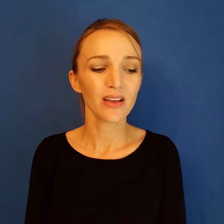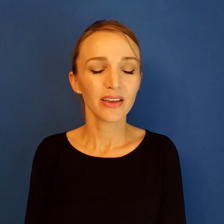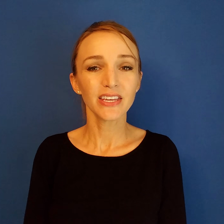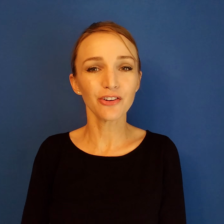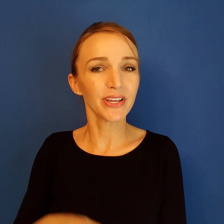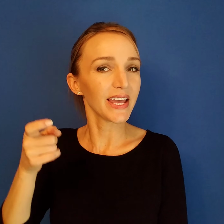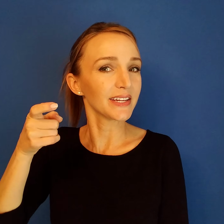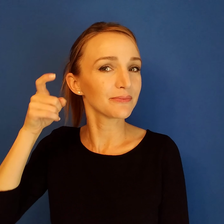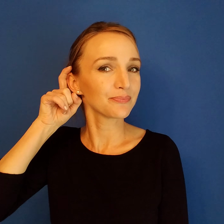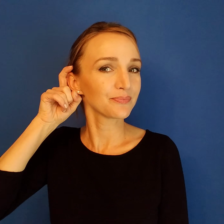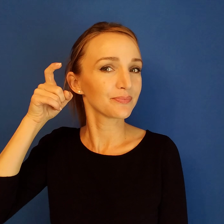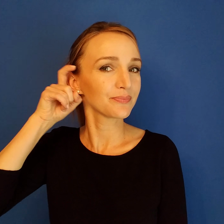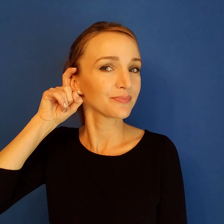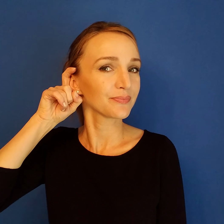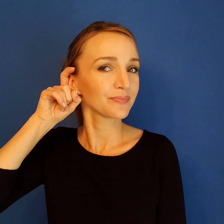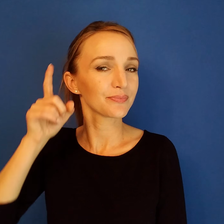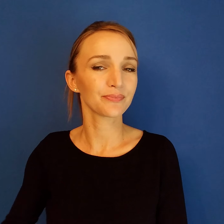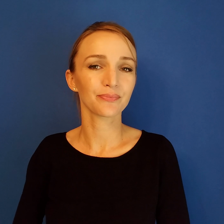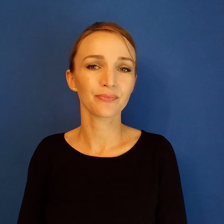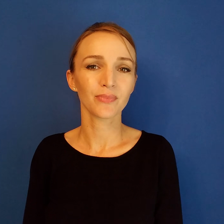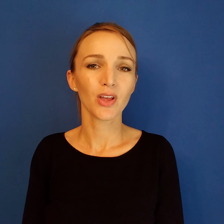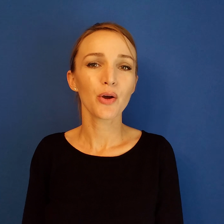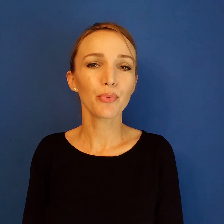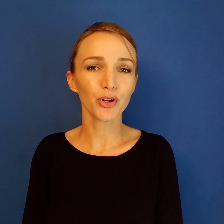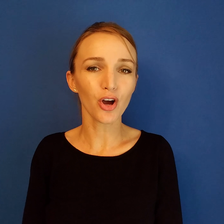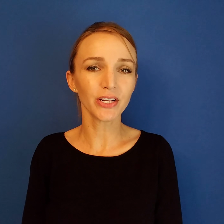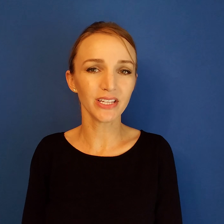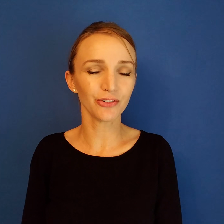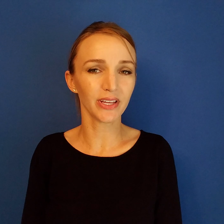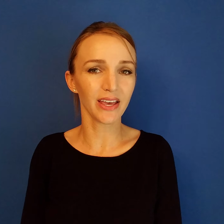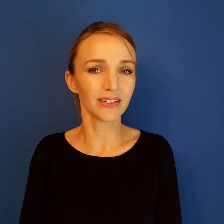Hearing aid. Put on hearing aid.